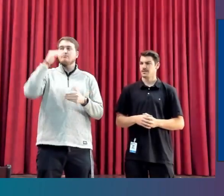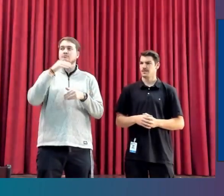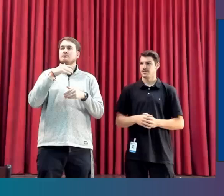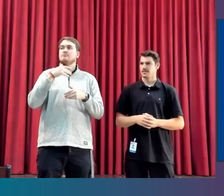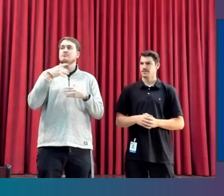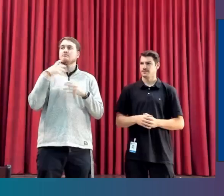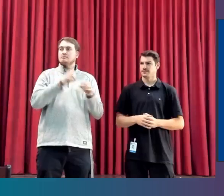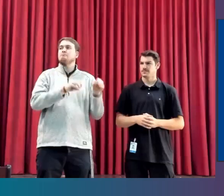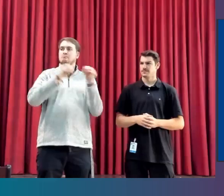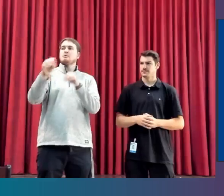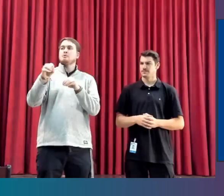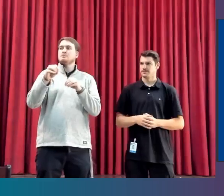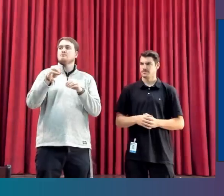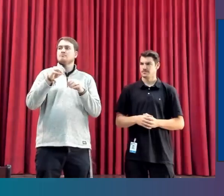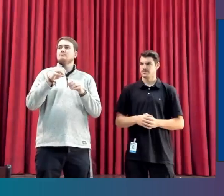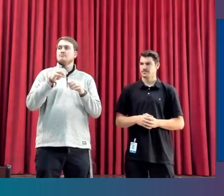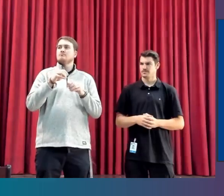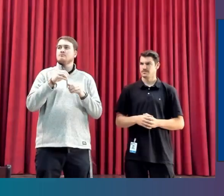So my doctor